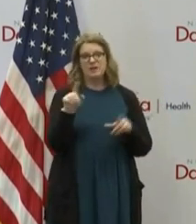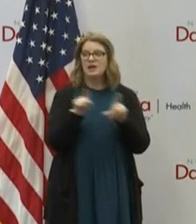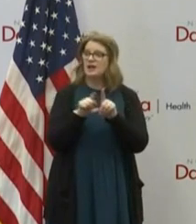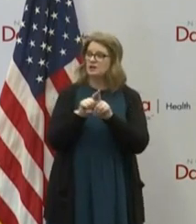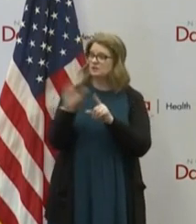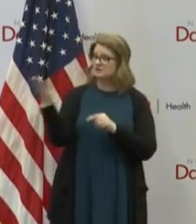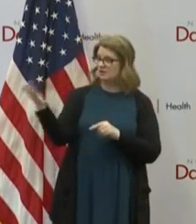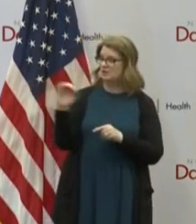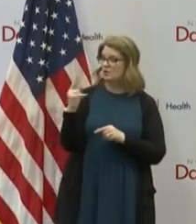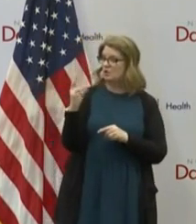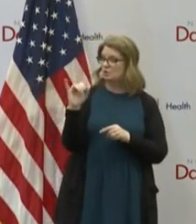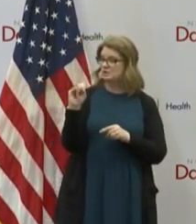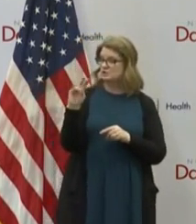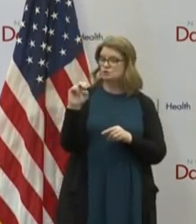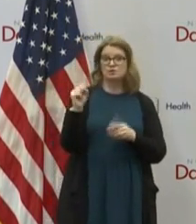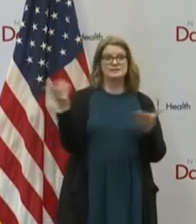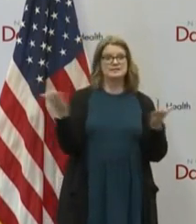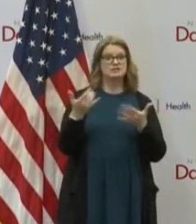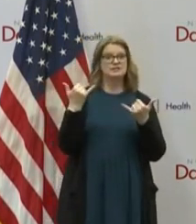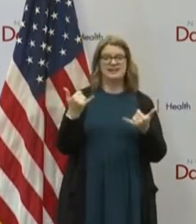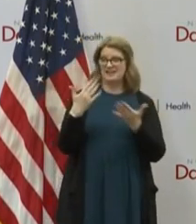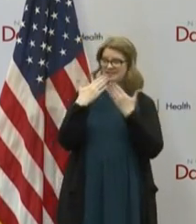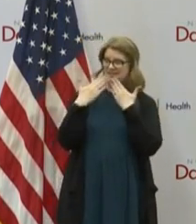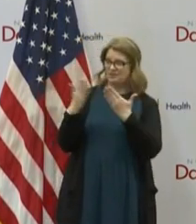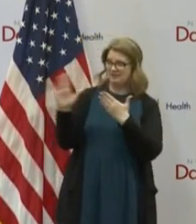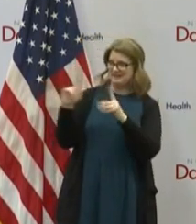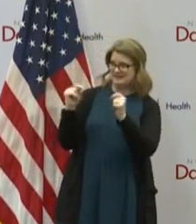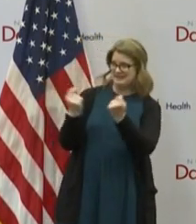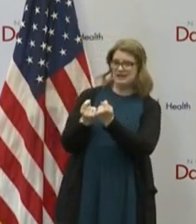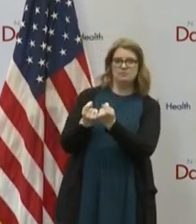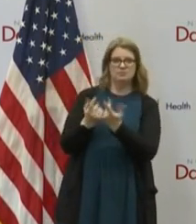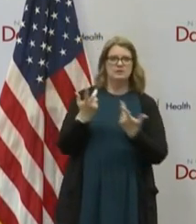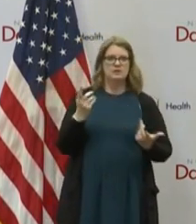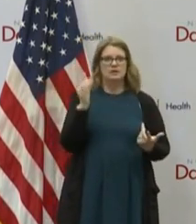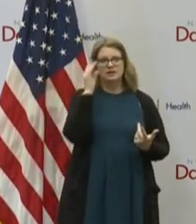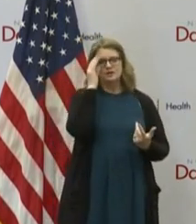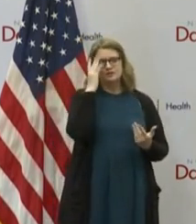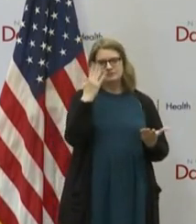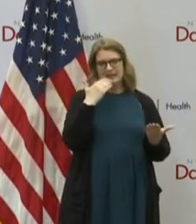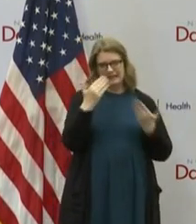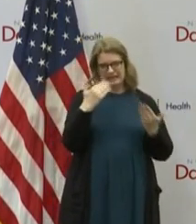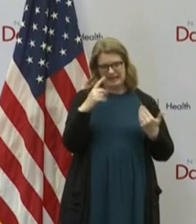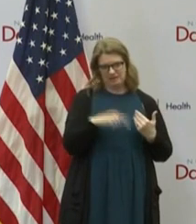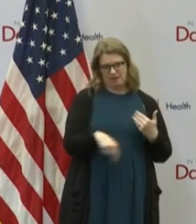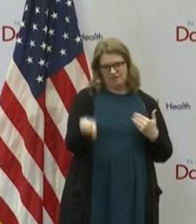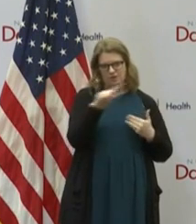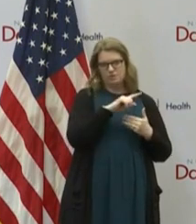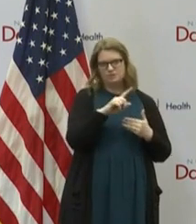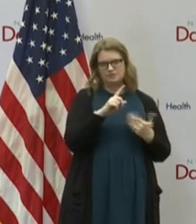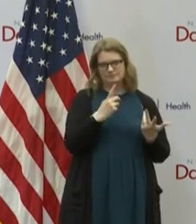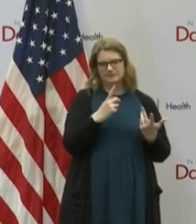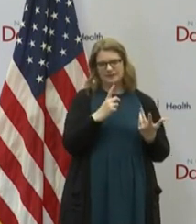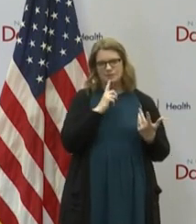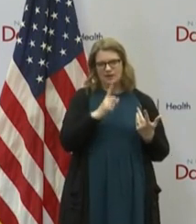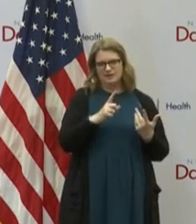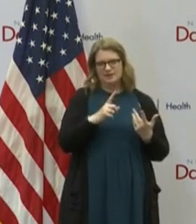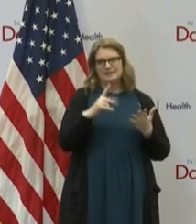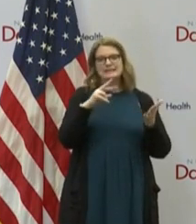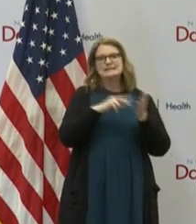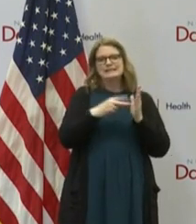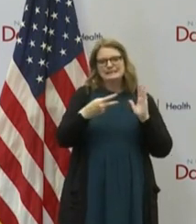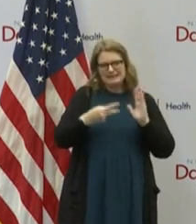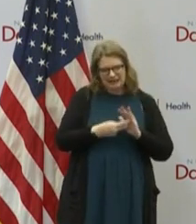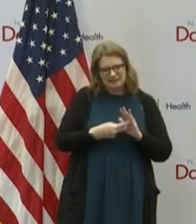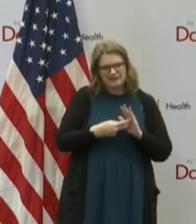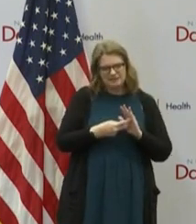Chris Jones is here today and can answer questions after this, but again, thanks everybody for working to make sure that this intended